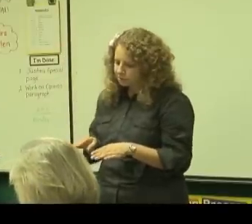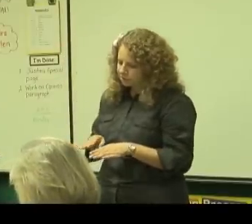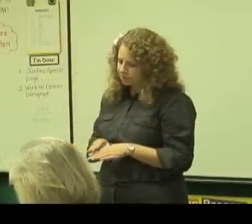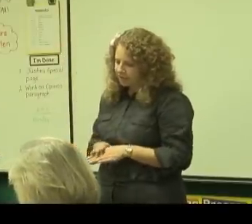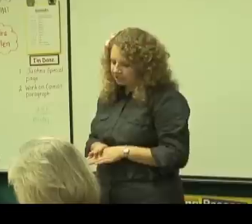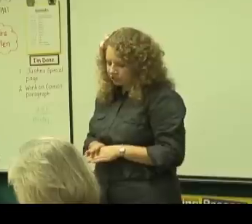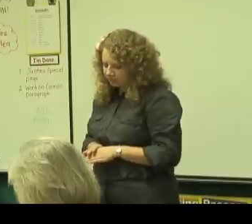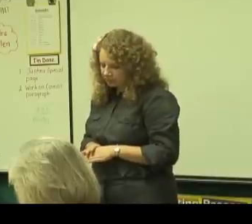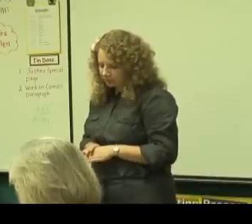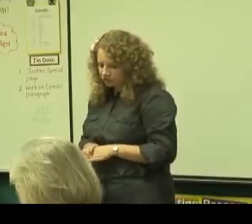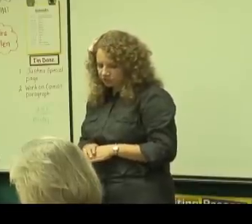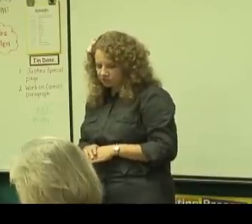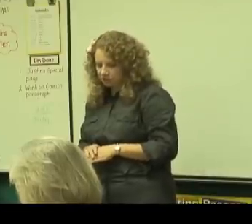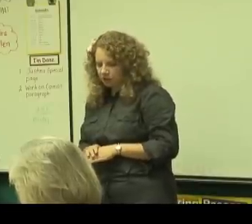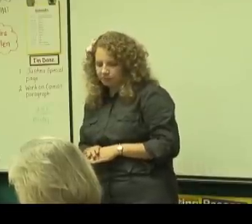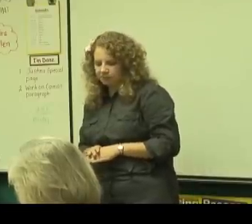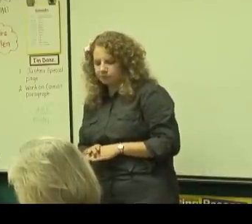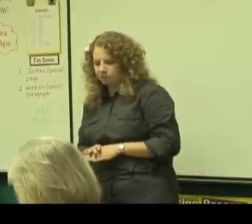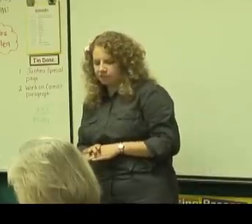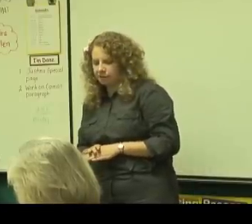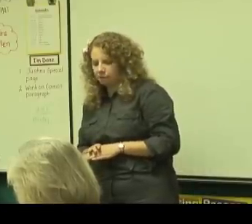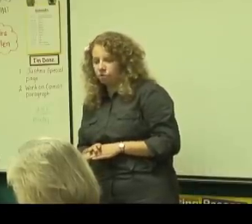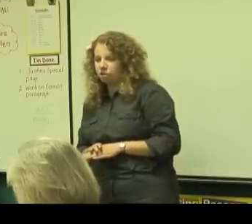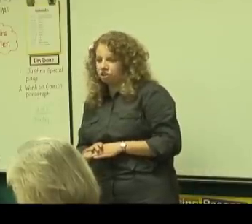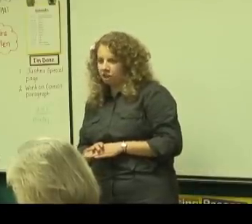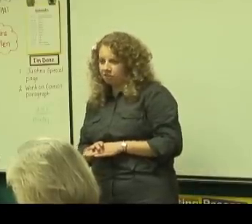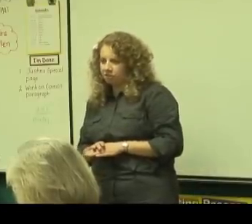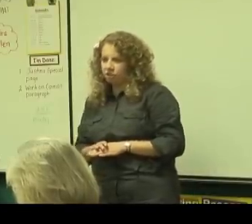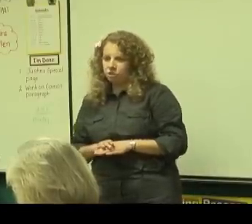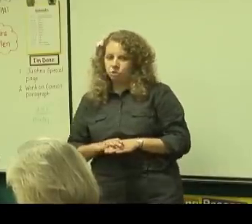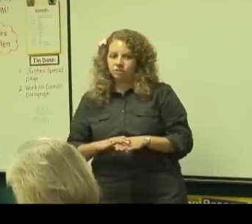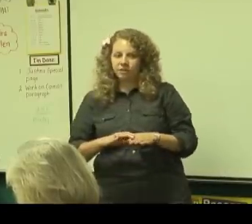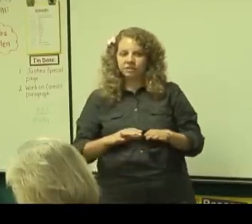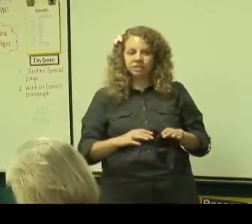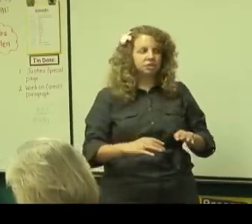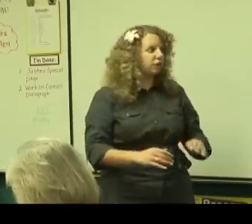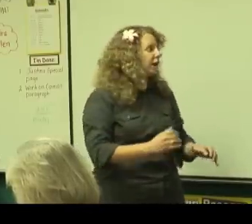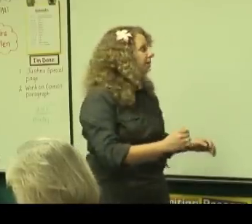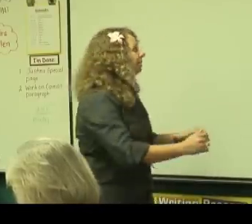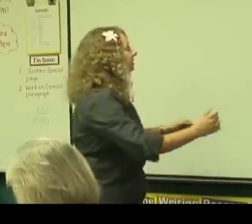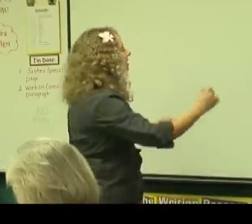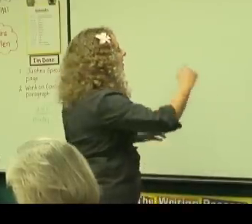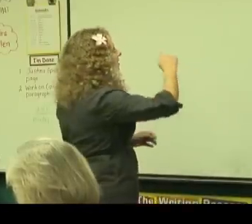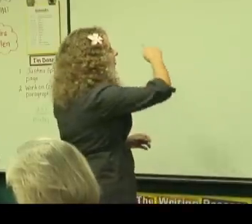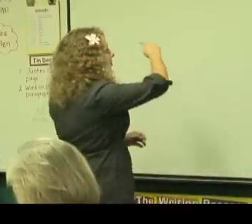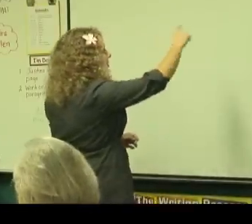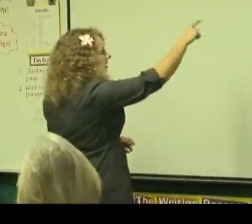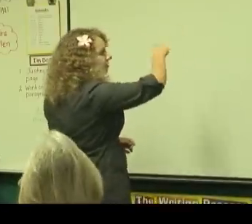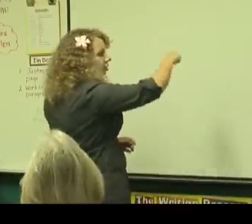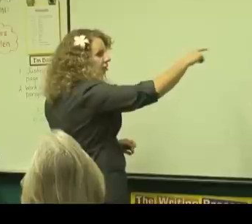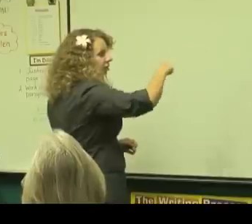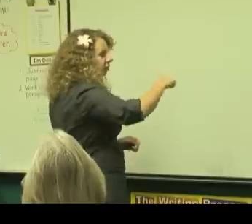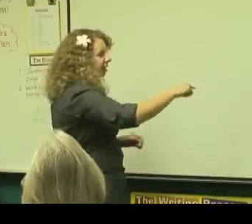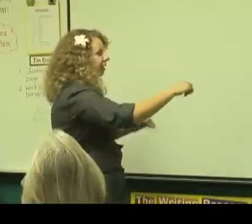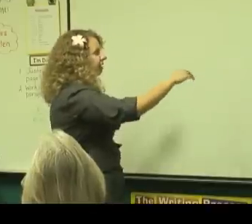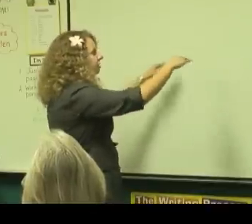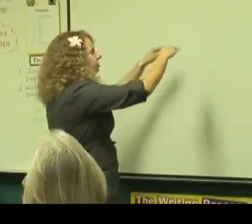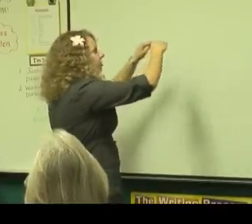with a flat surface, such as the top of a small table or a shelf. So if I was going to describe, let's say that there are shelves all along right here. So I would